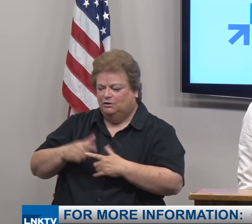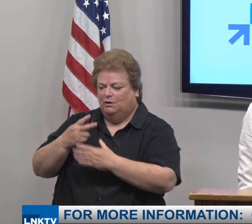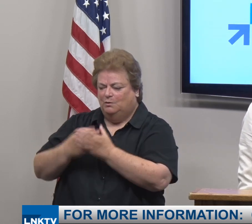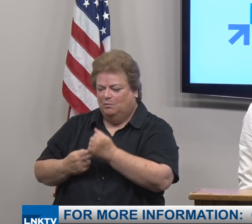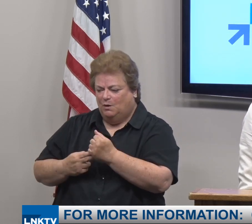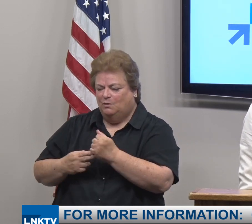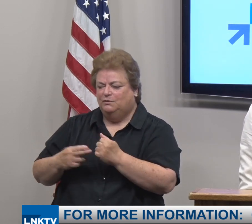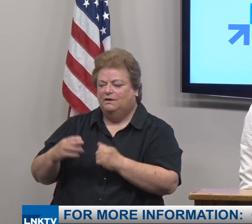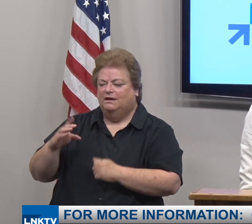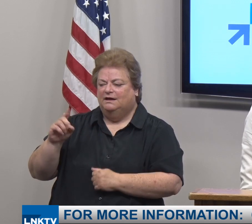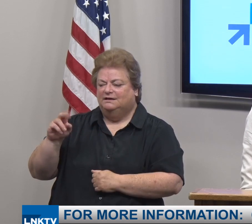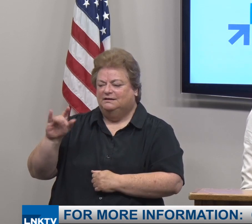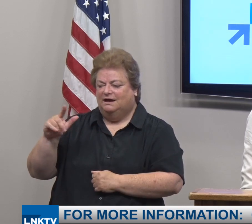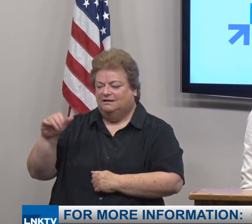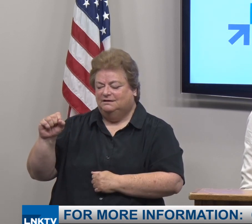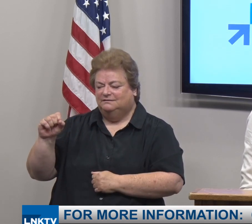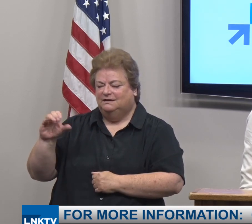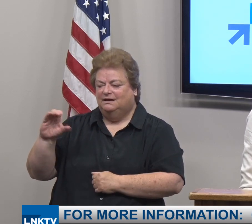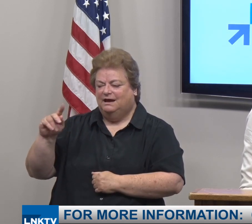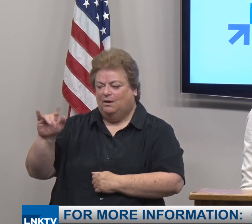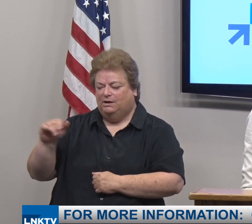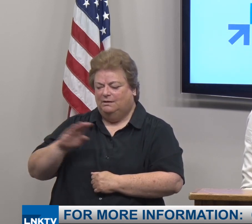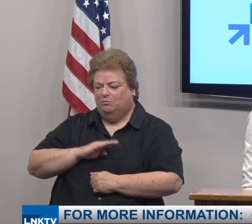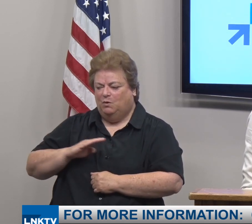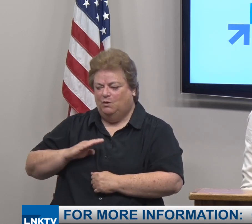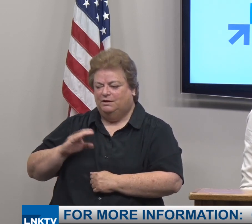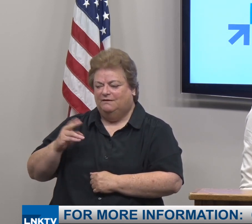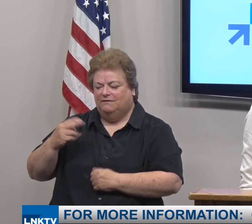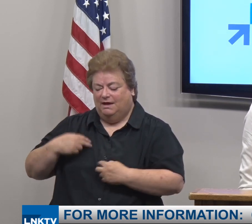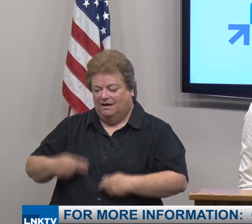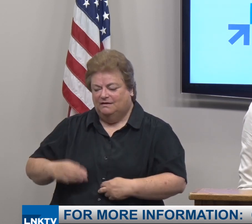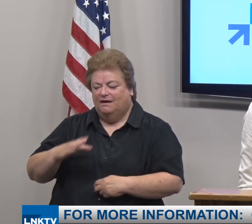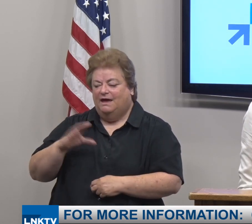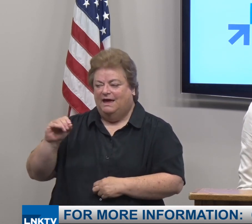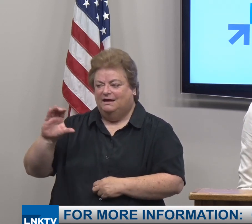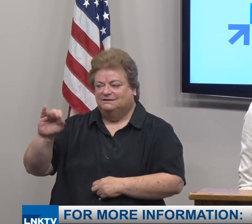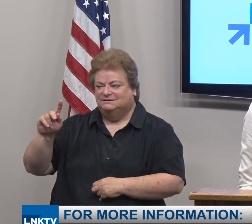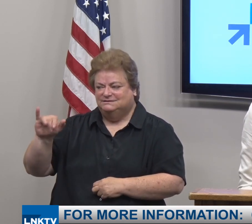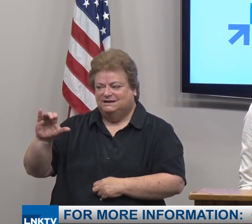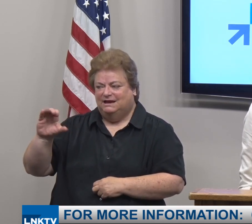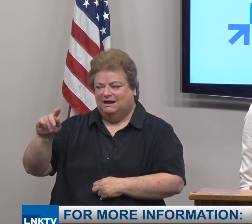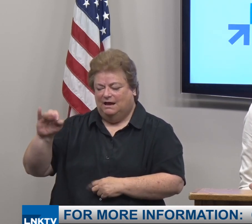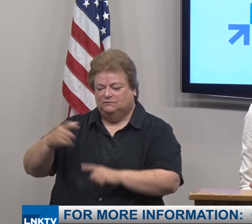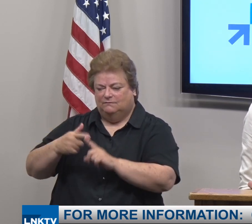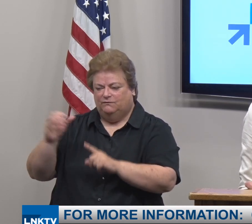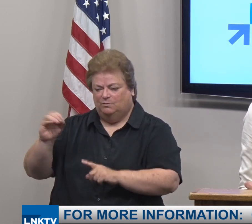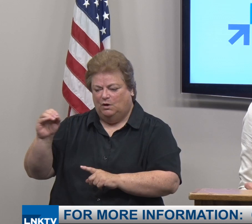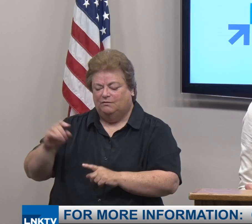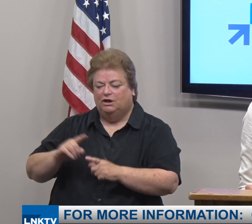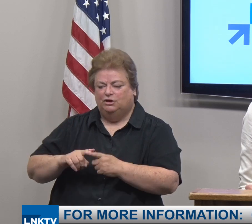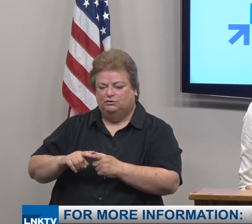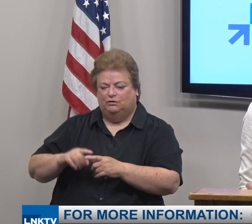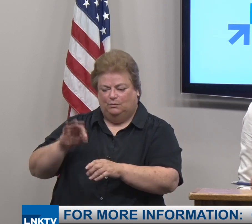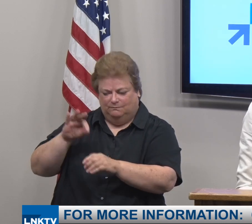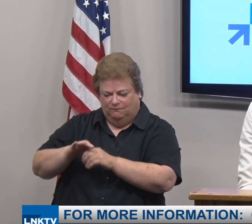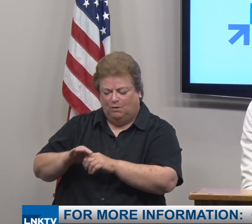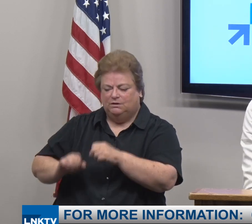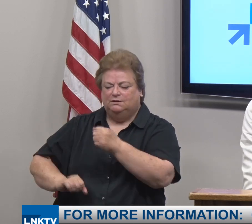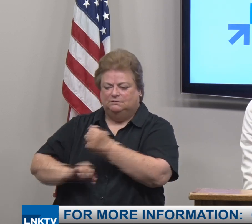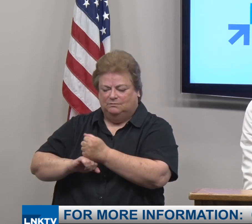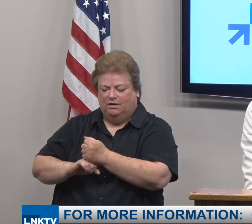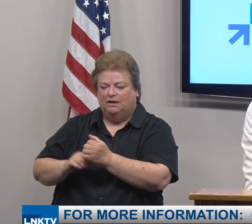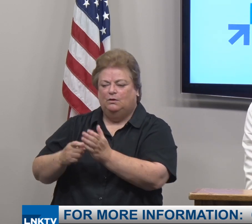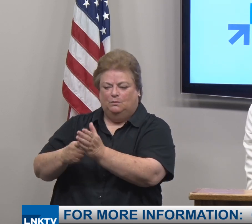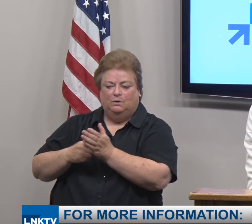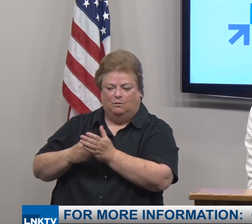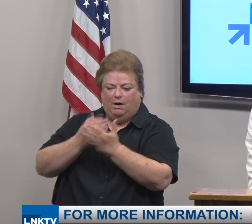Board of Health and the Omaha City Council for taking the impressive step of unanimously voting in favor of a mask requirement in